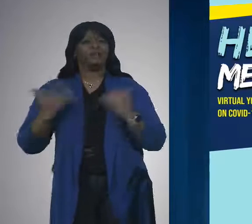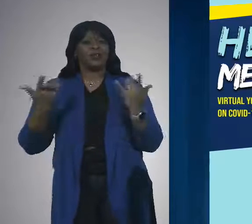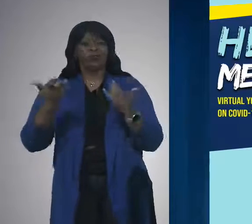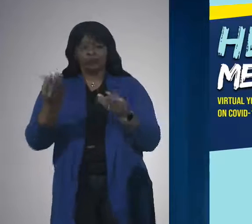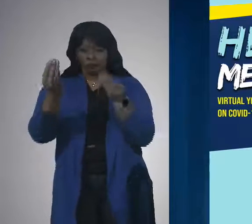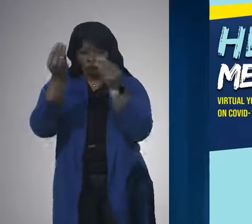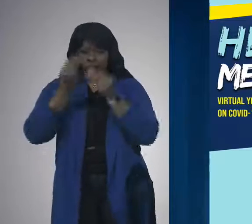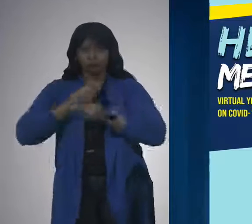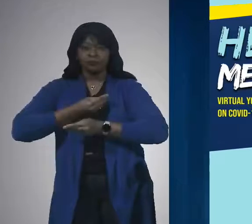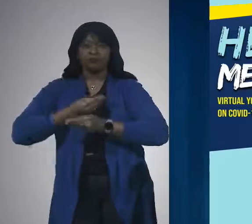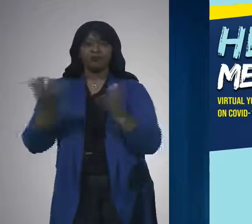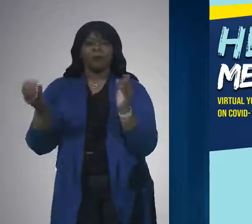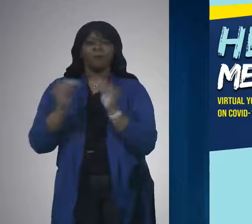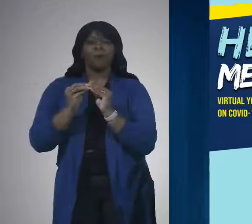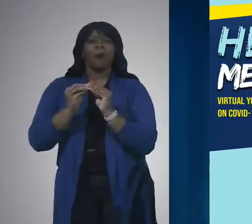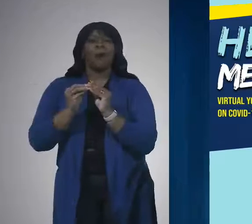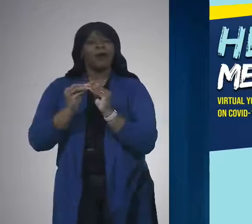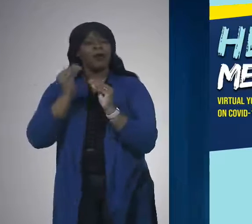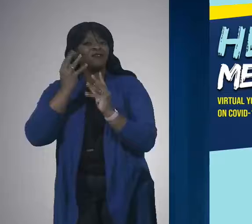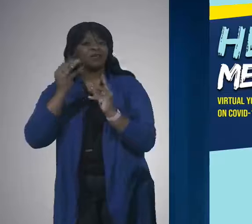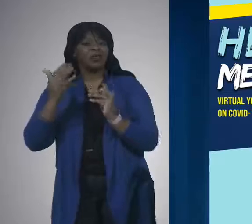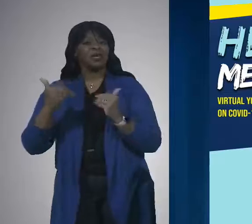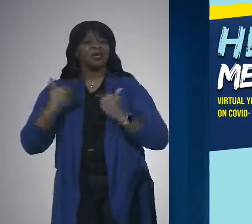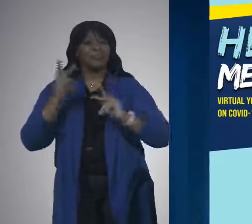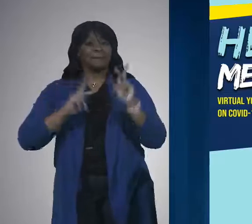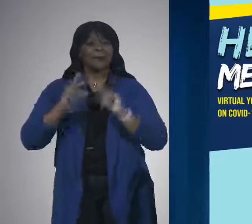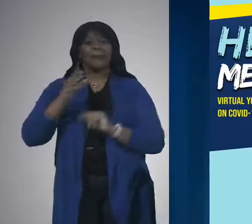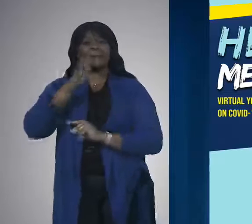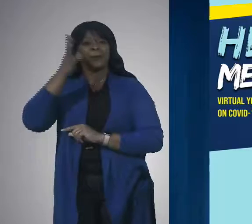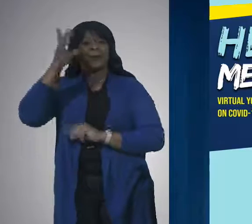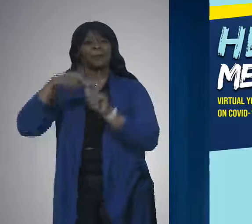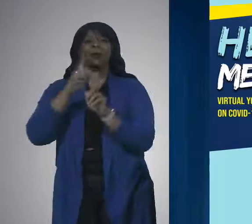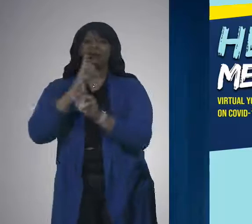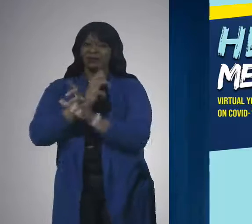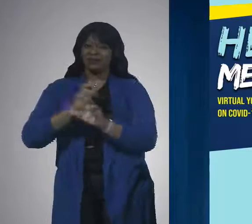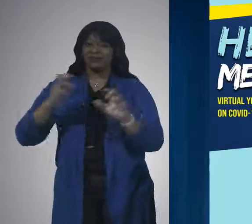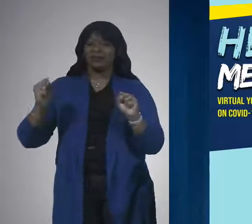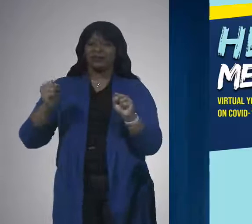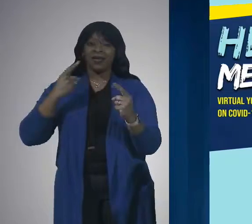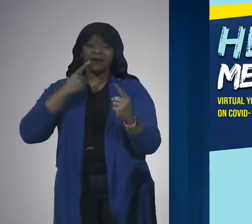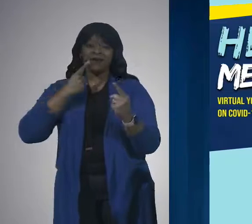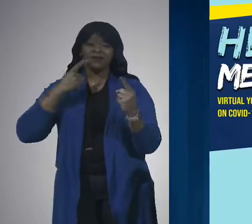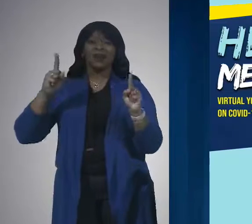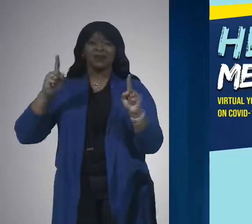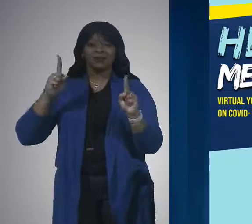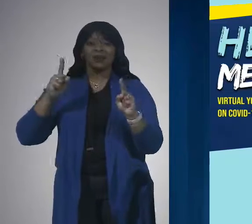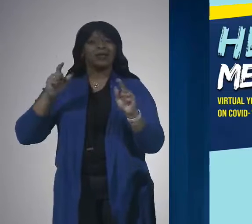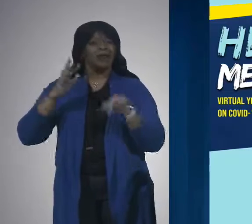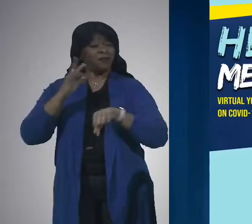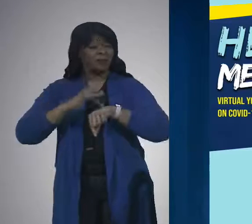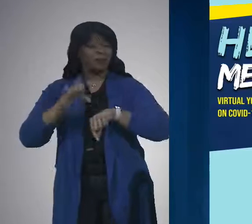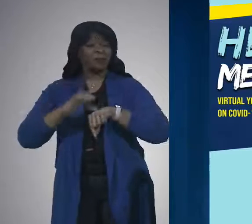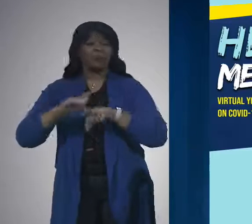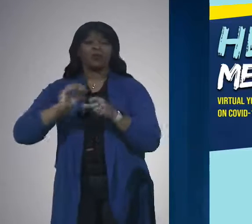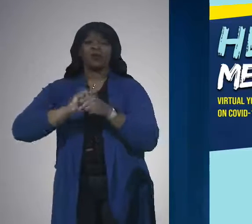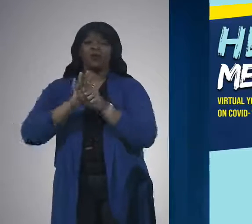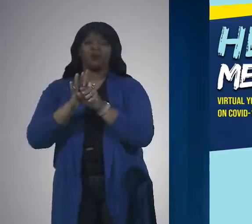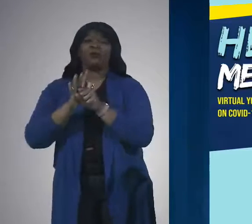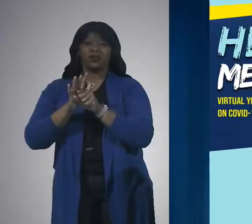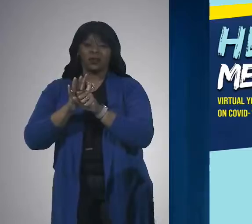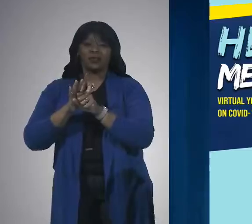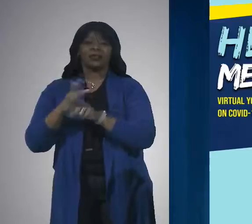get more information as a young person or a parent about the safety and efficacy and availability of